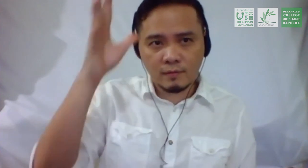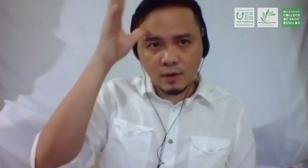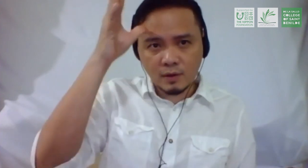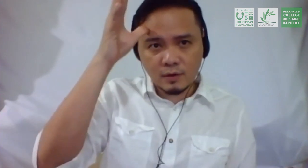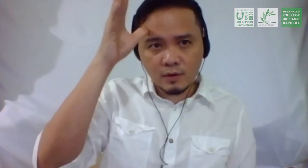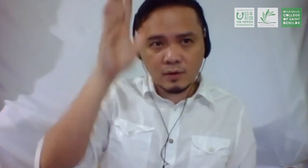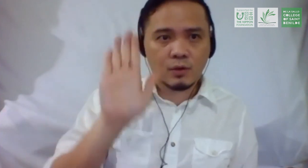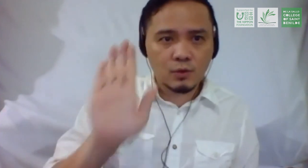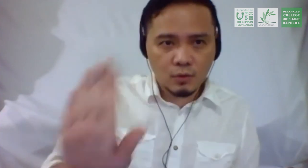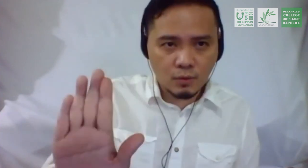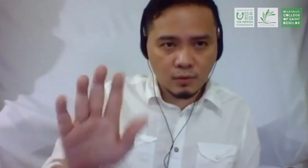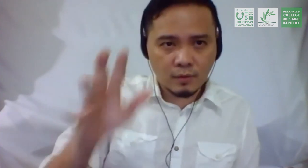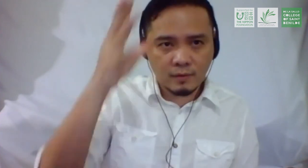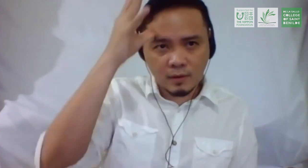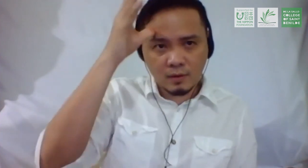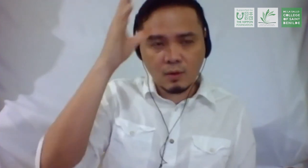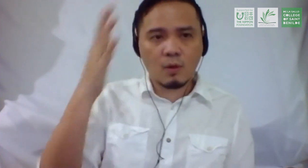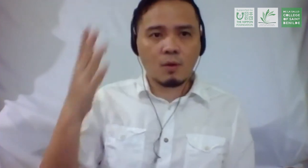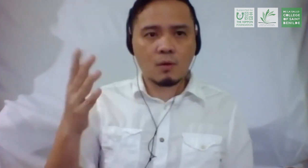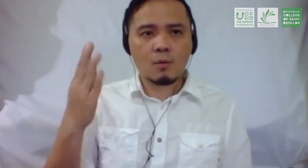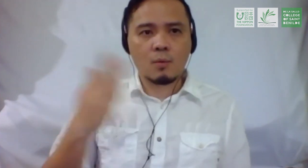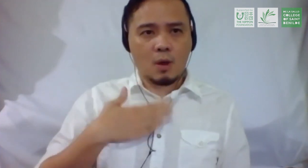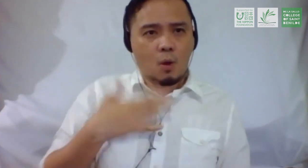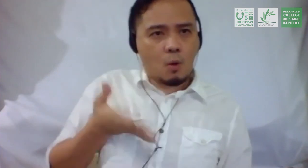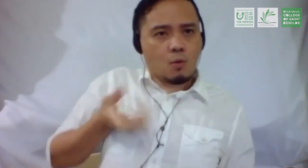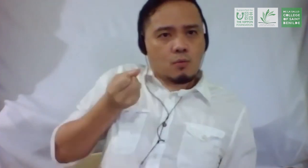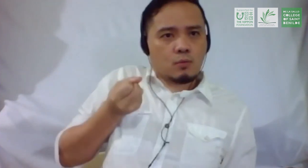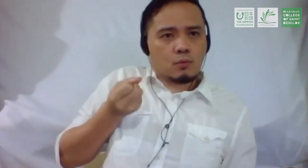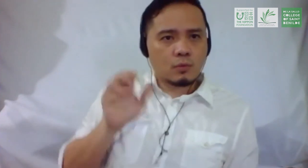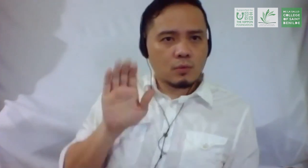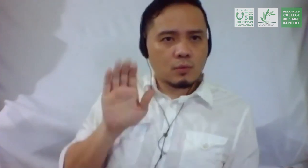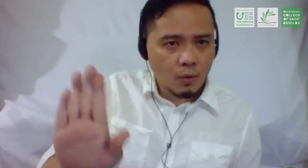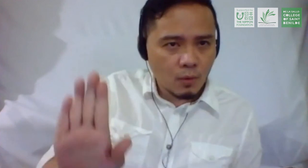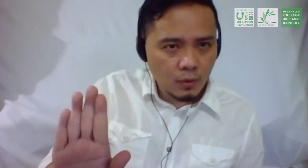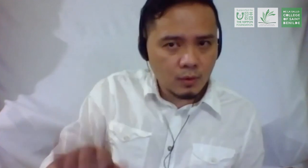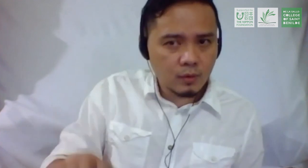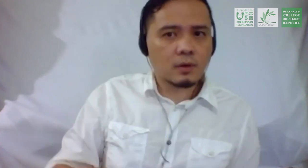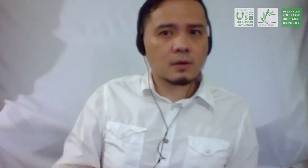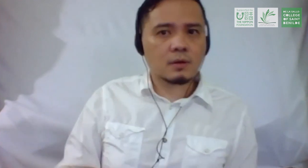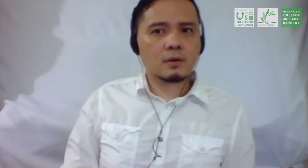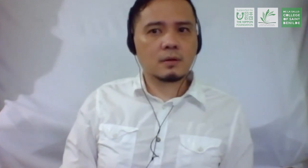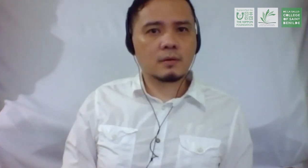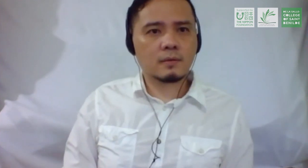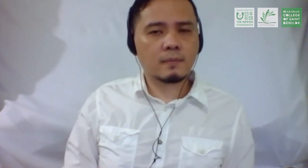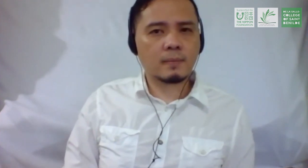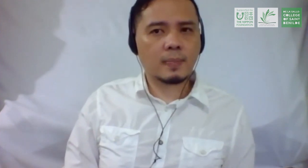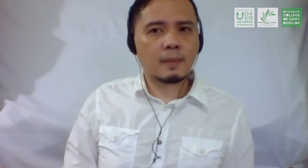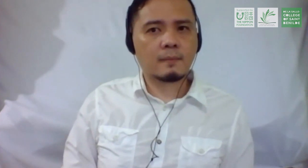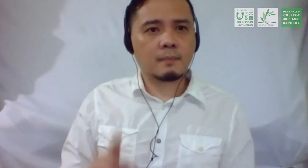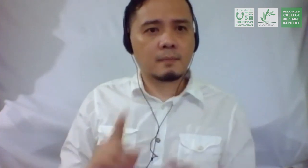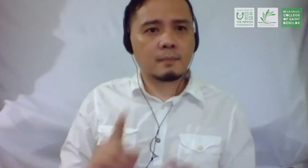your father. But if you say